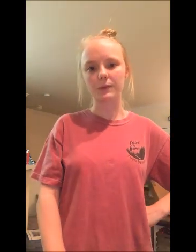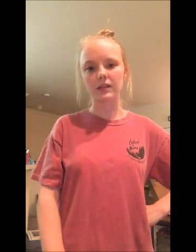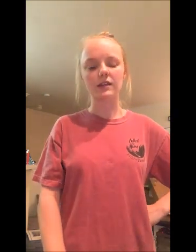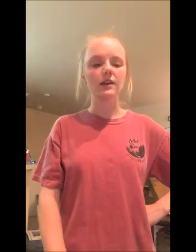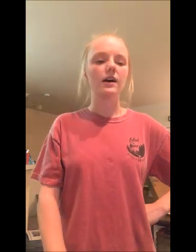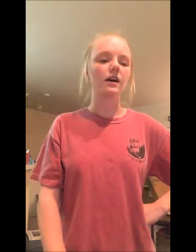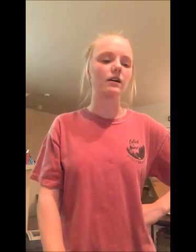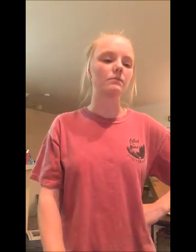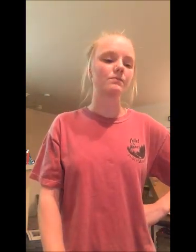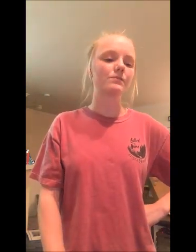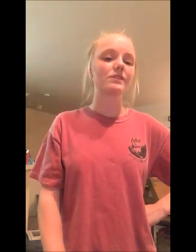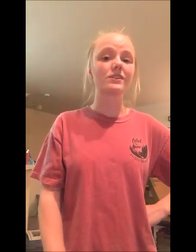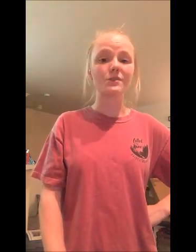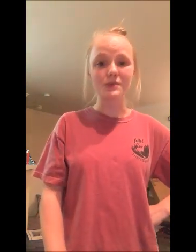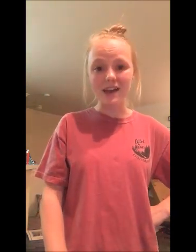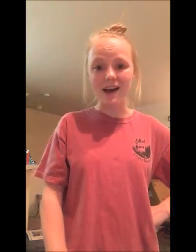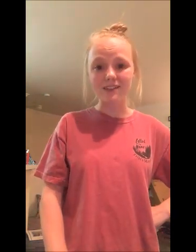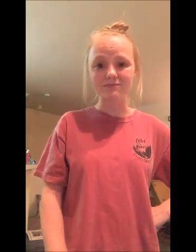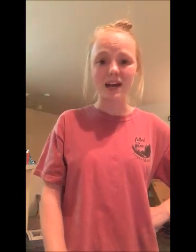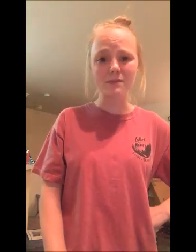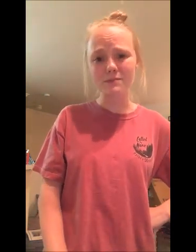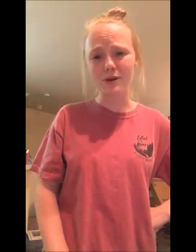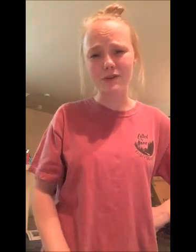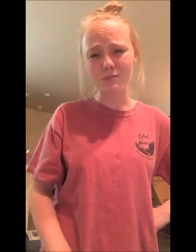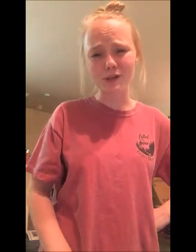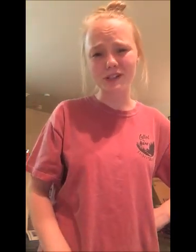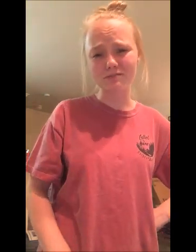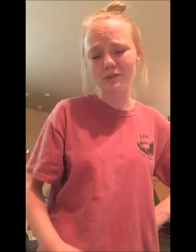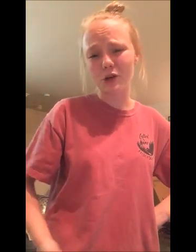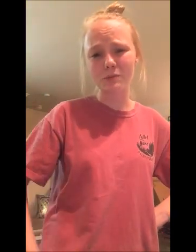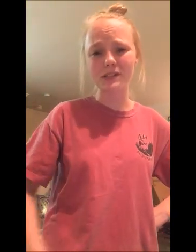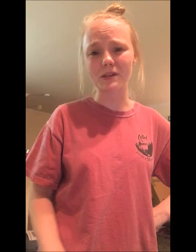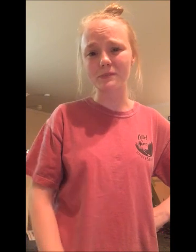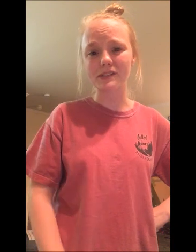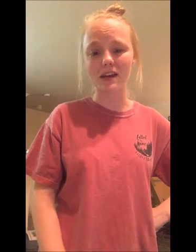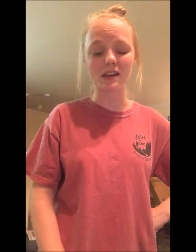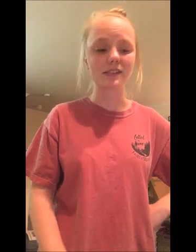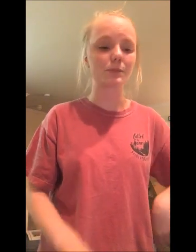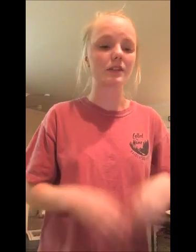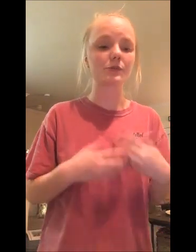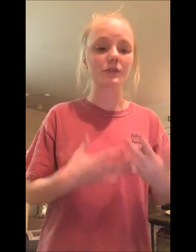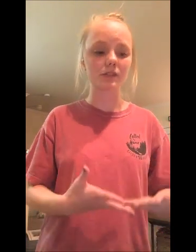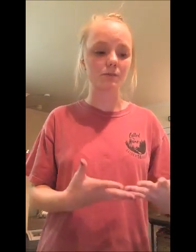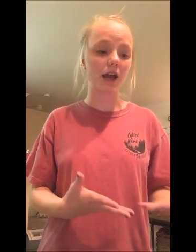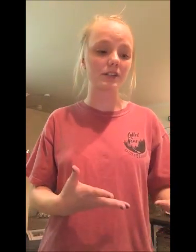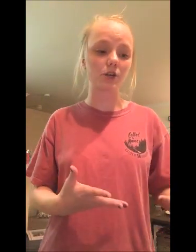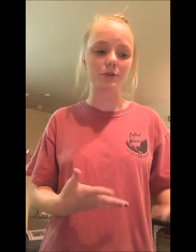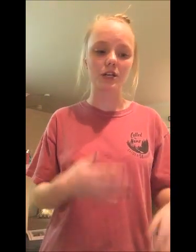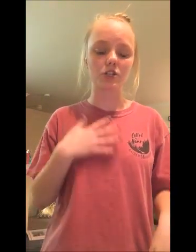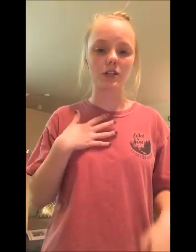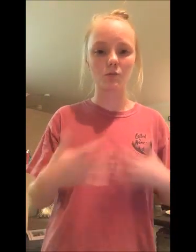me. So yeah. I'm an imperfect person. There could be some mistakes, but this was my interpretation and